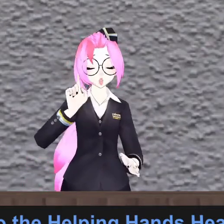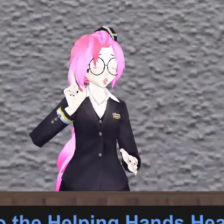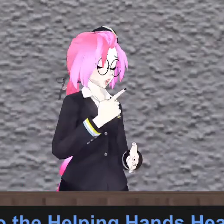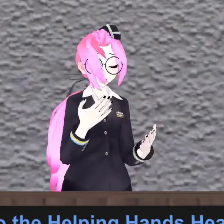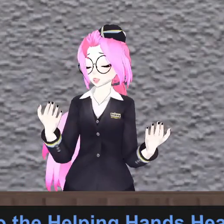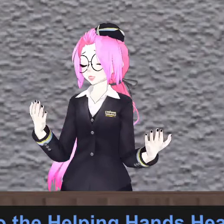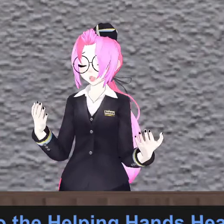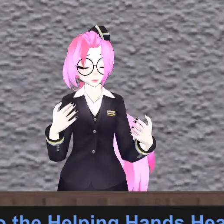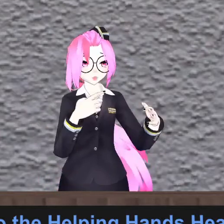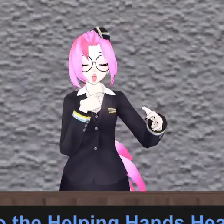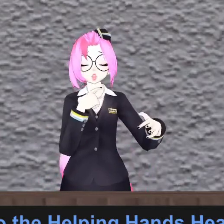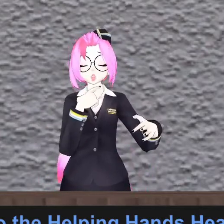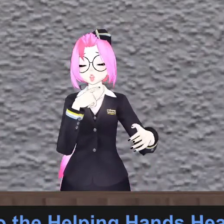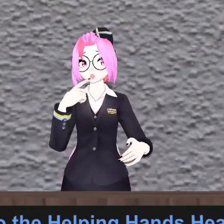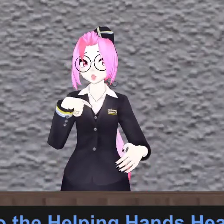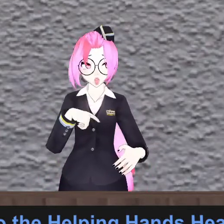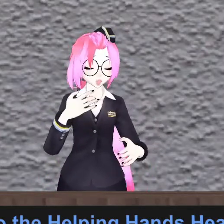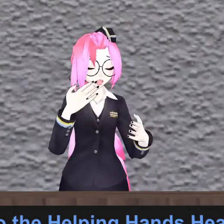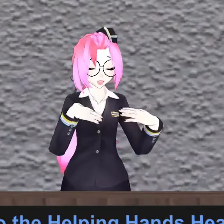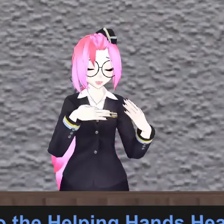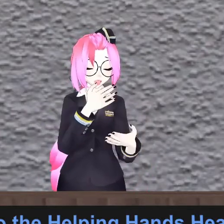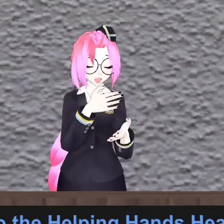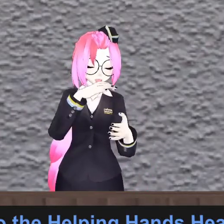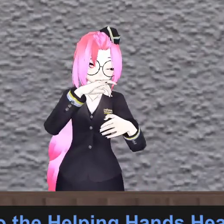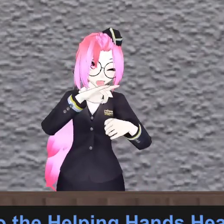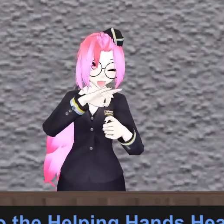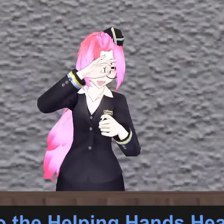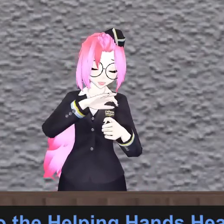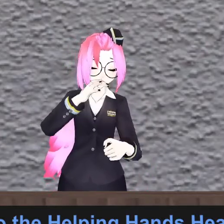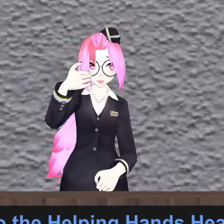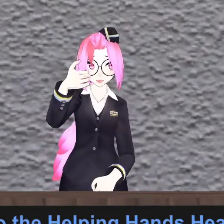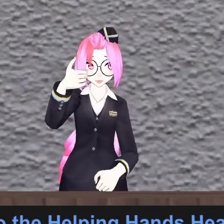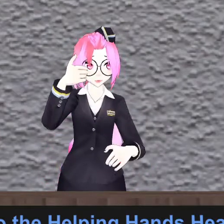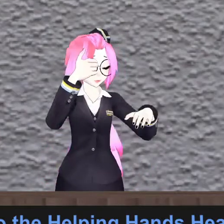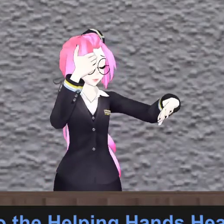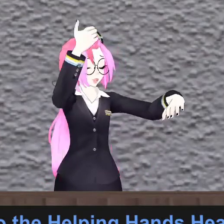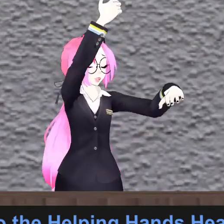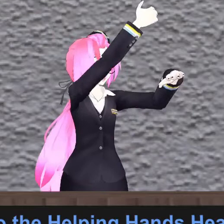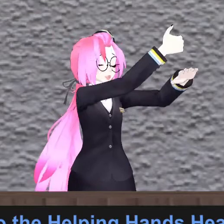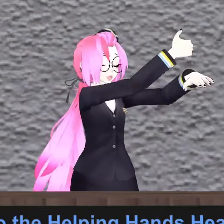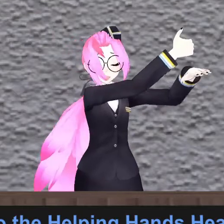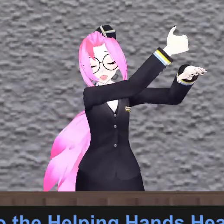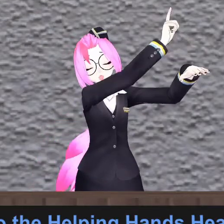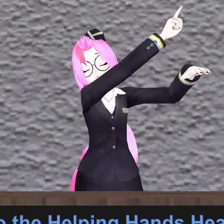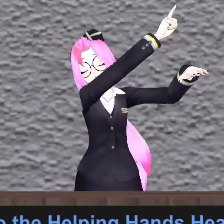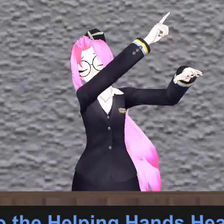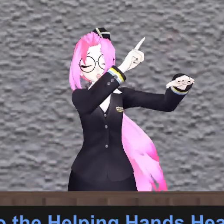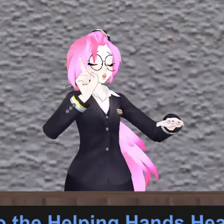where something is. So if I said I had a soda and I placed it up there. They said,